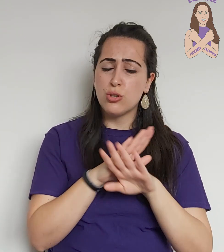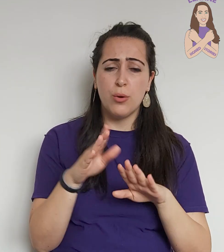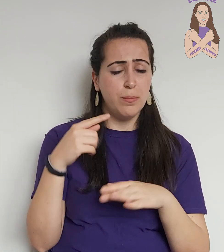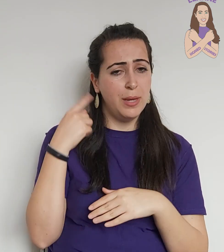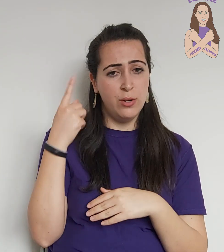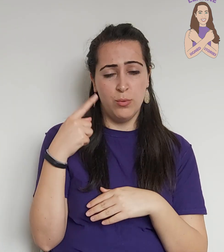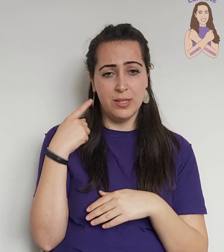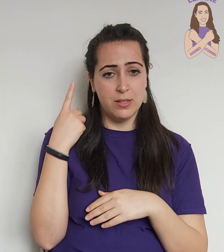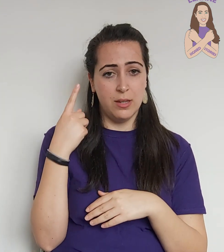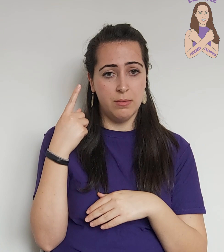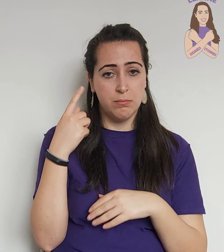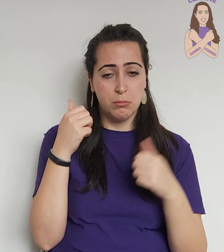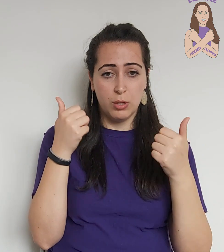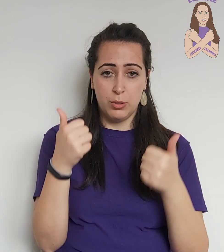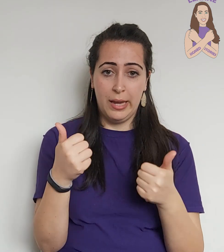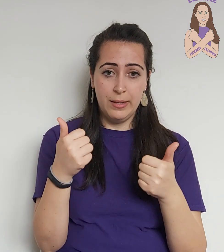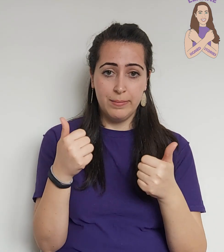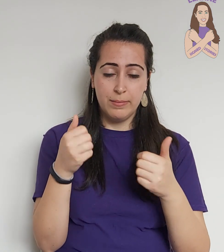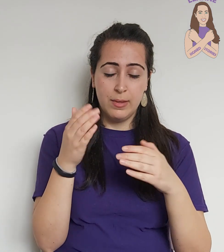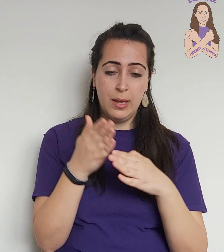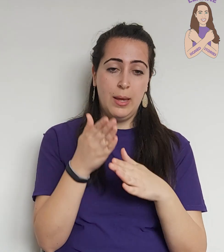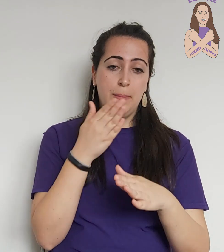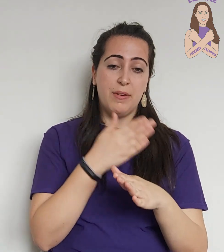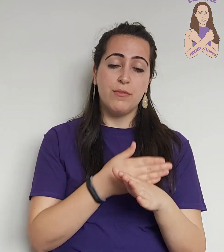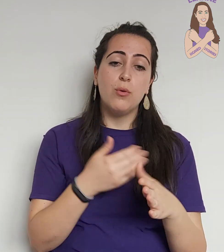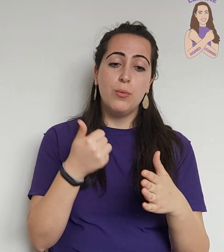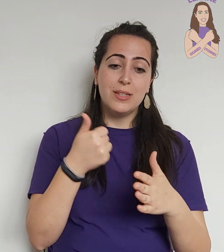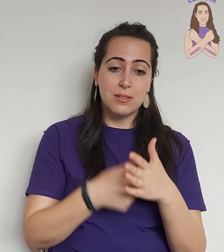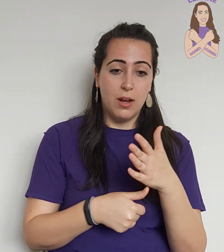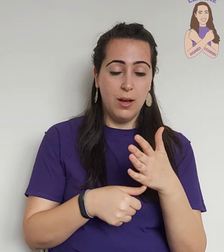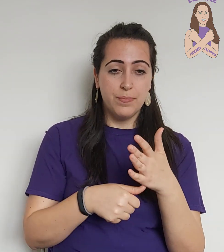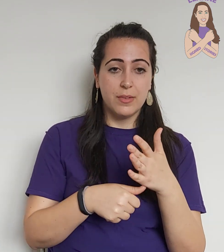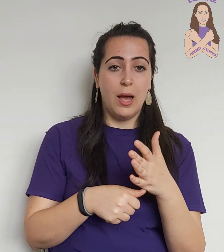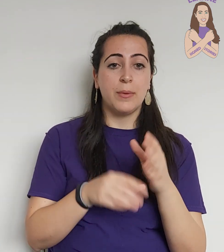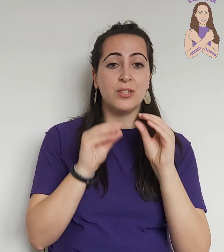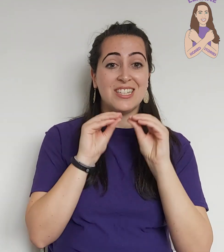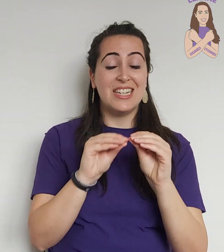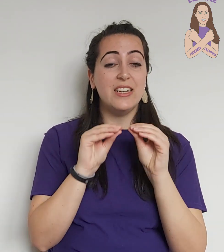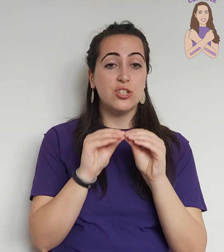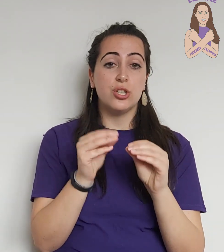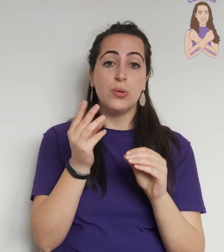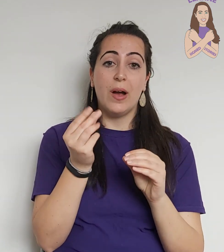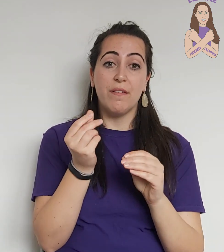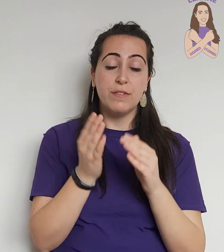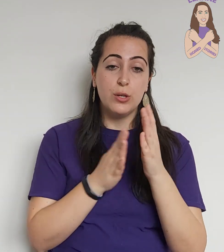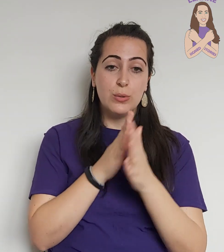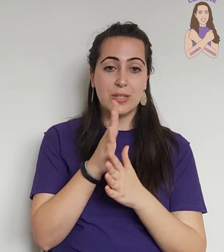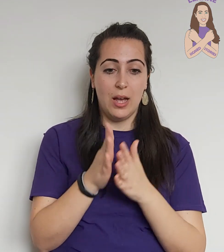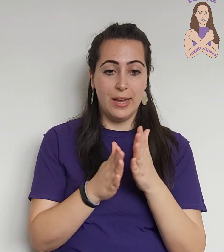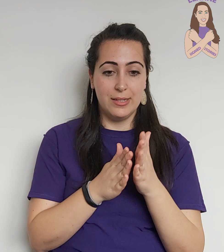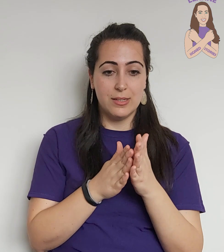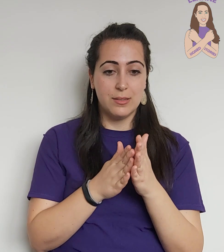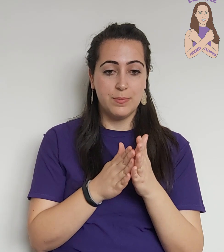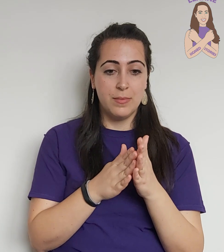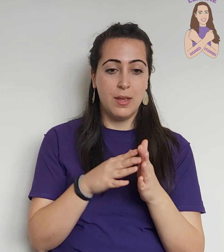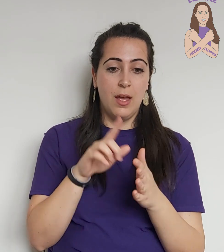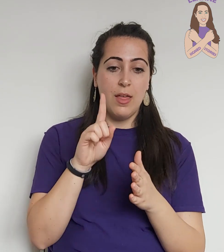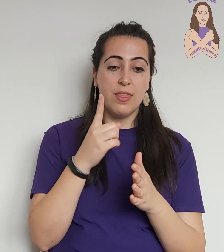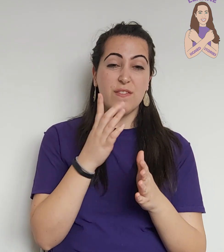be noisy, okay? Before we start, I'm going to teach you a few signs. The